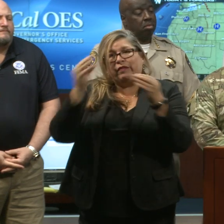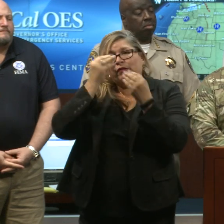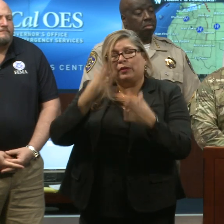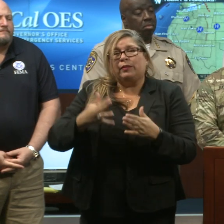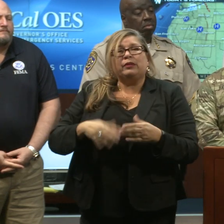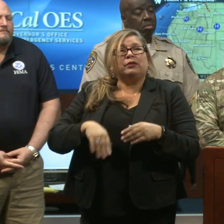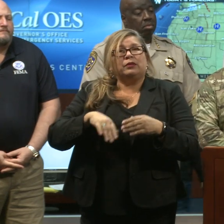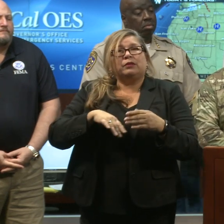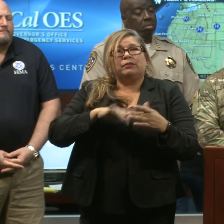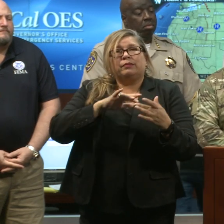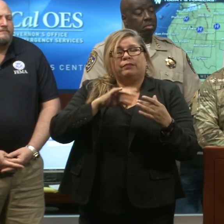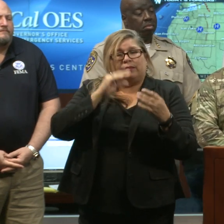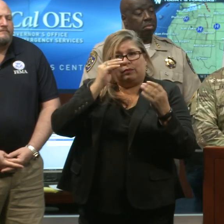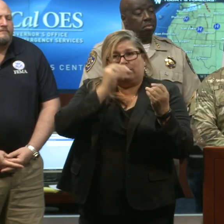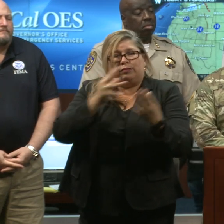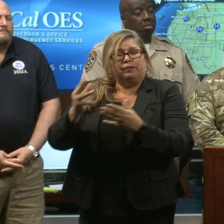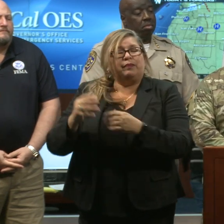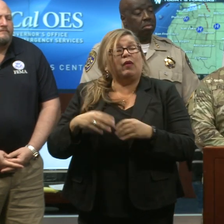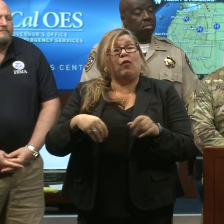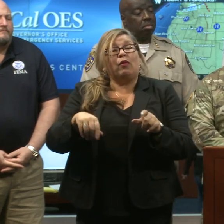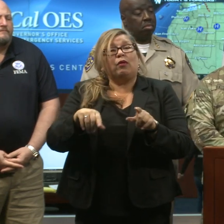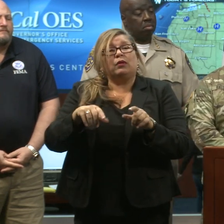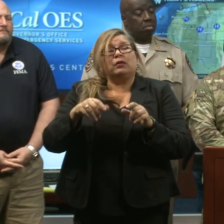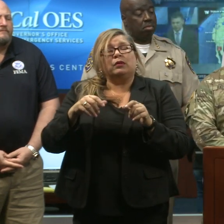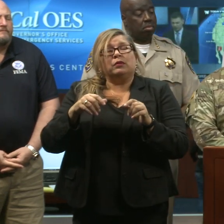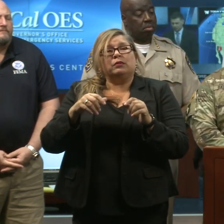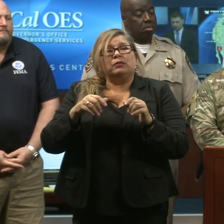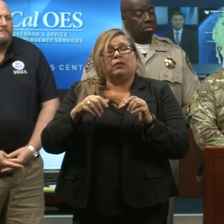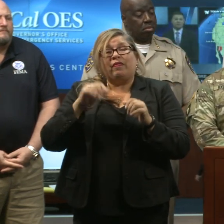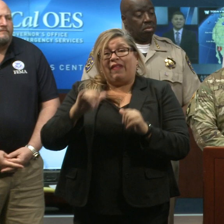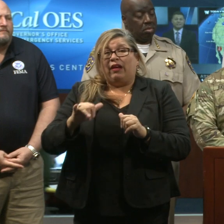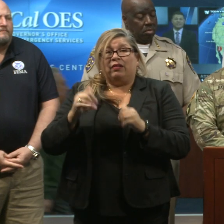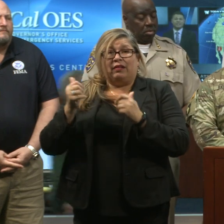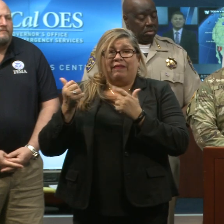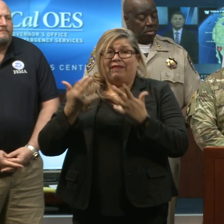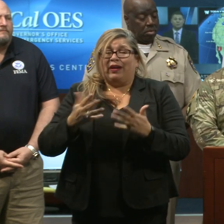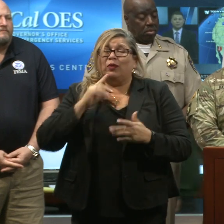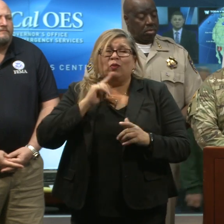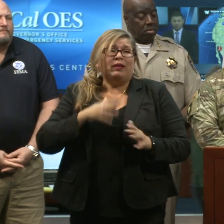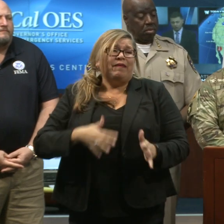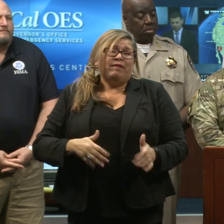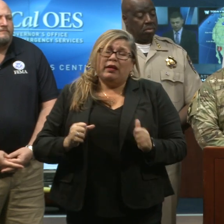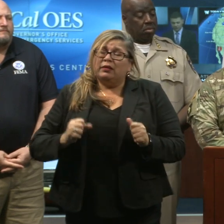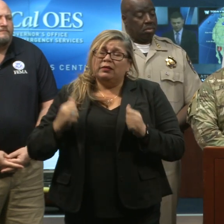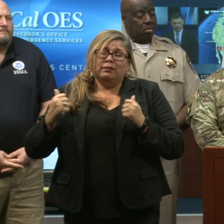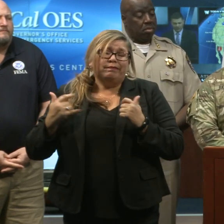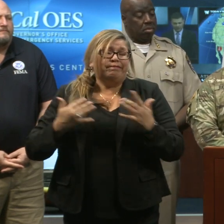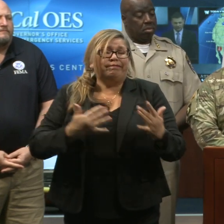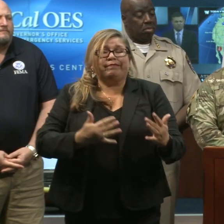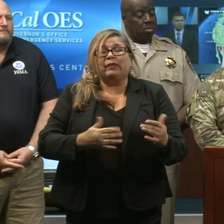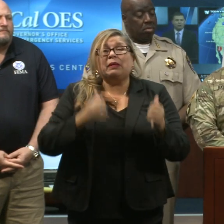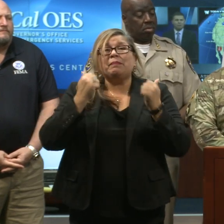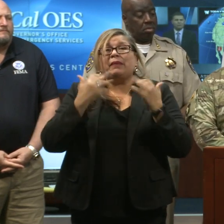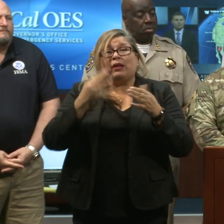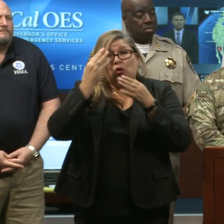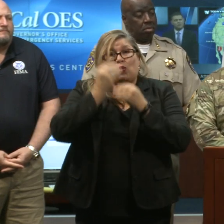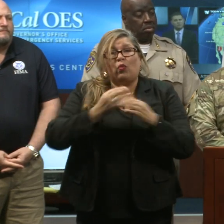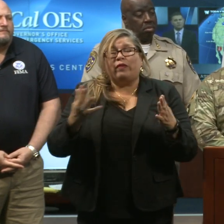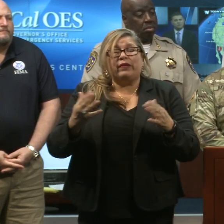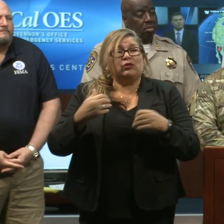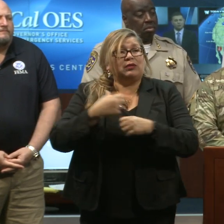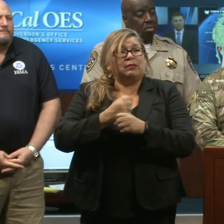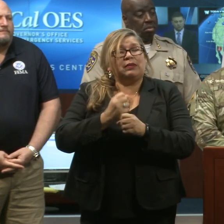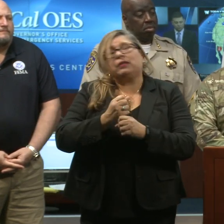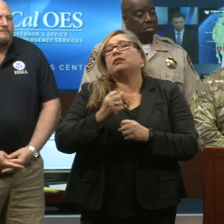make notifications, and a lot of that, the fire moved so fast, many notifications were